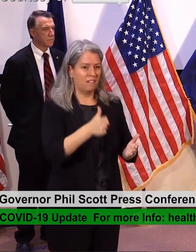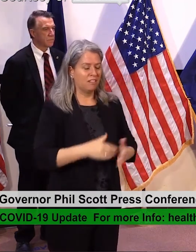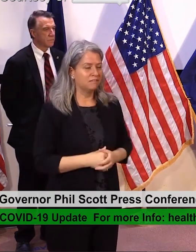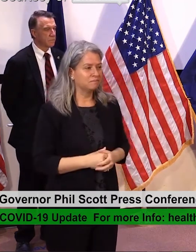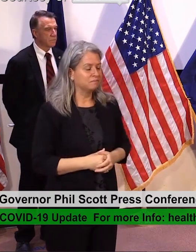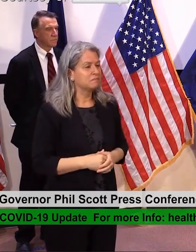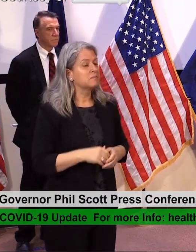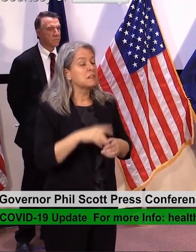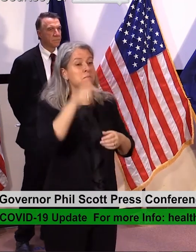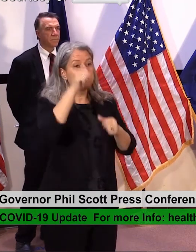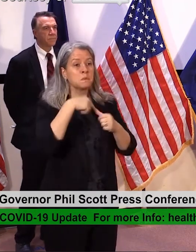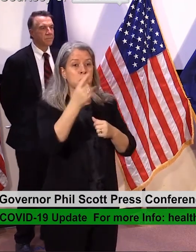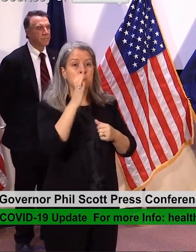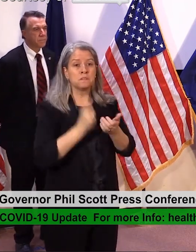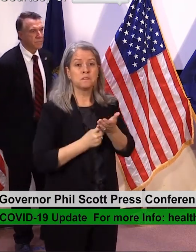living facilities.